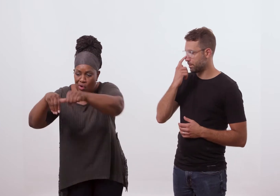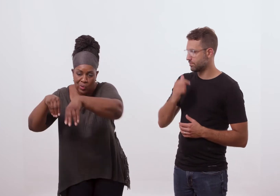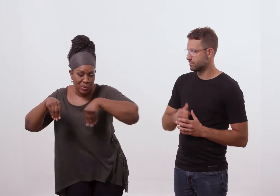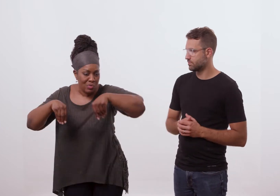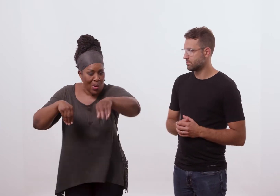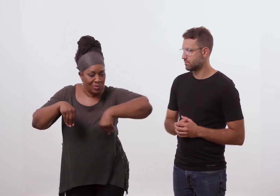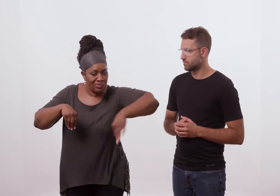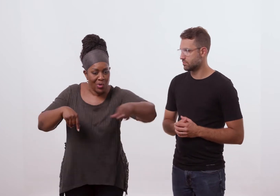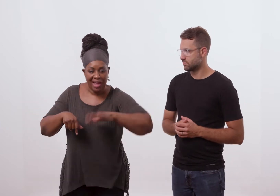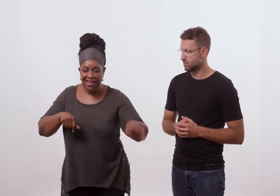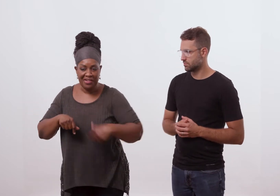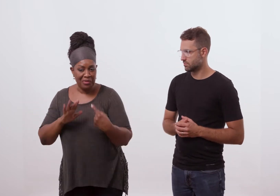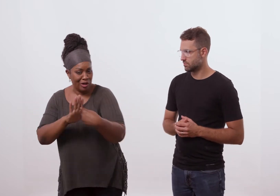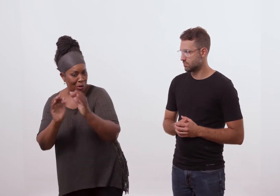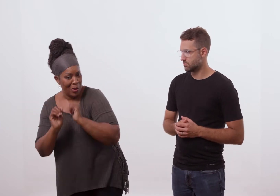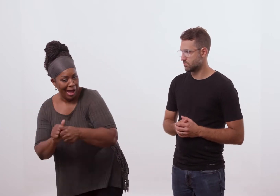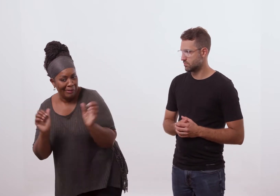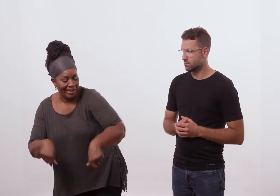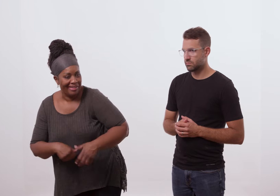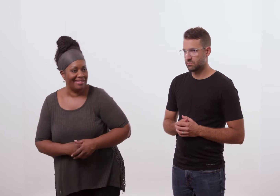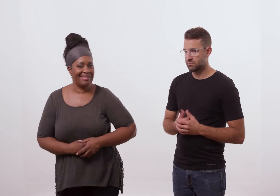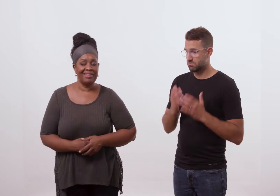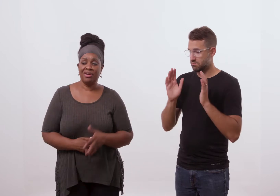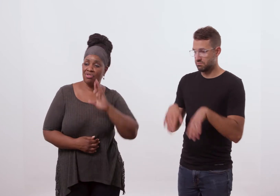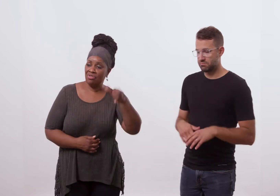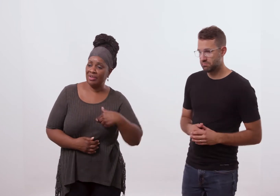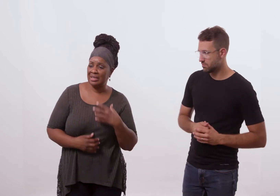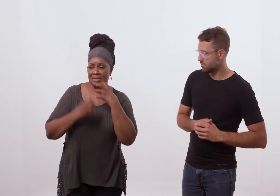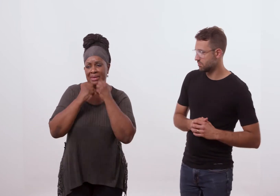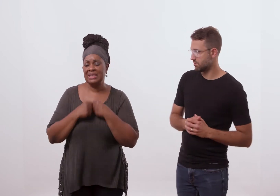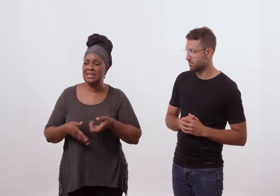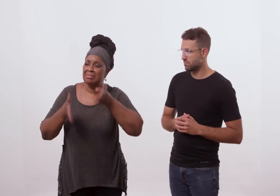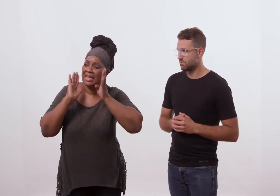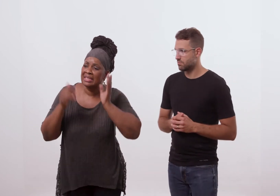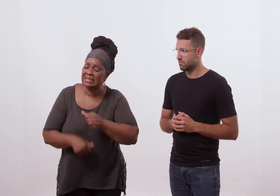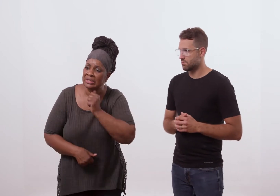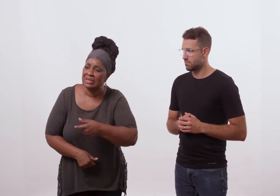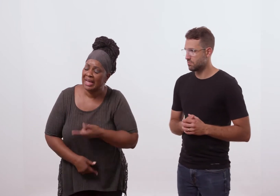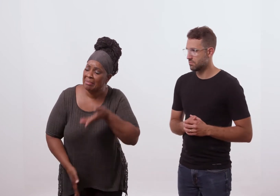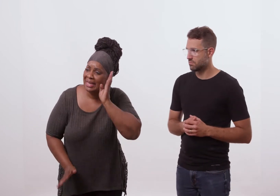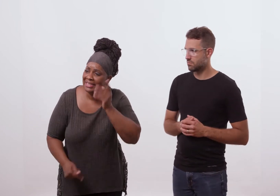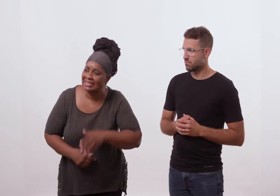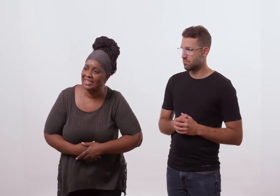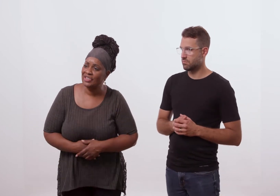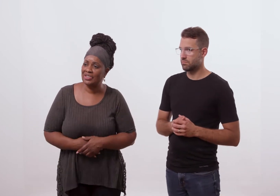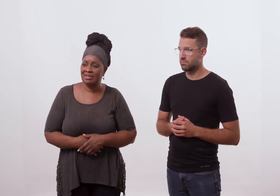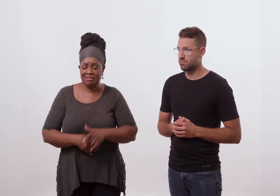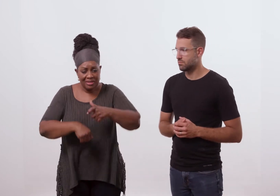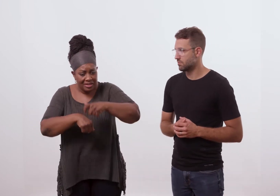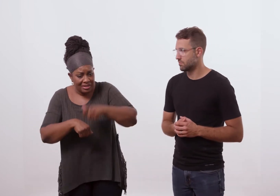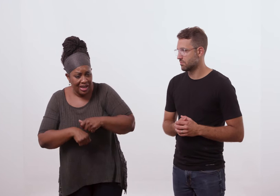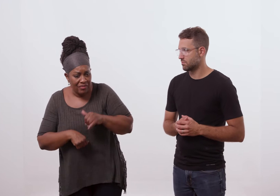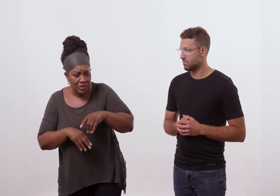I can... There. Redlands, dear, you are not listening. A seed takes time to